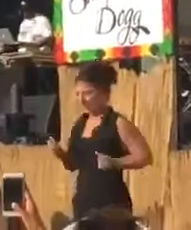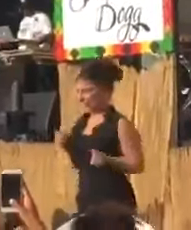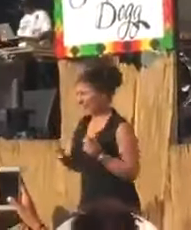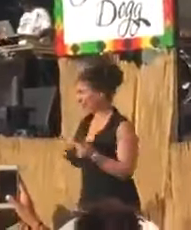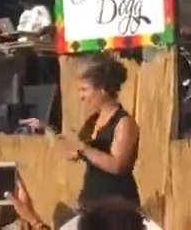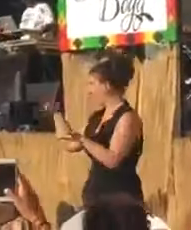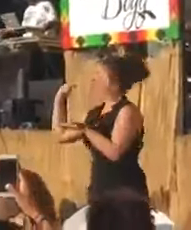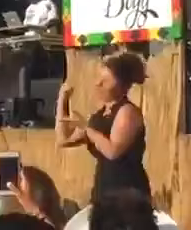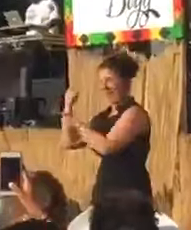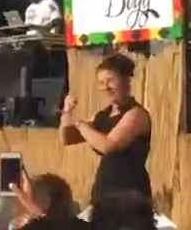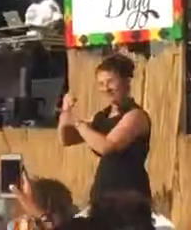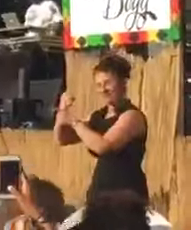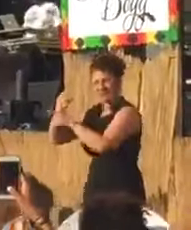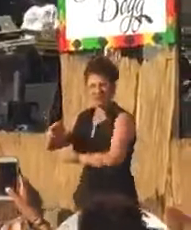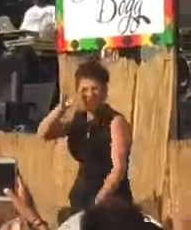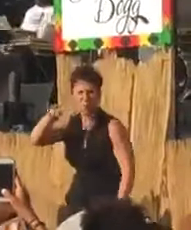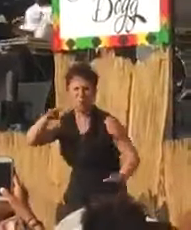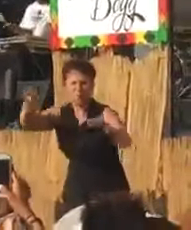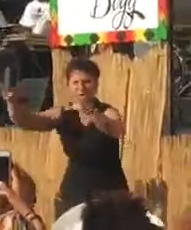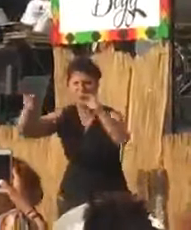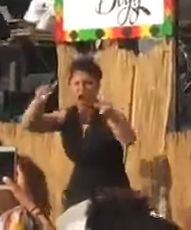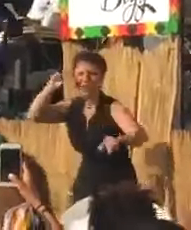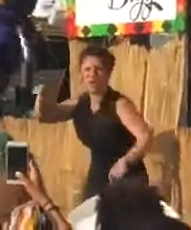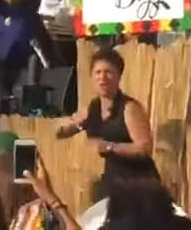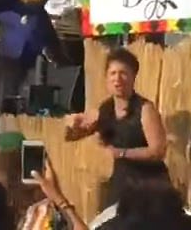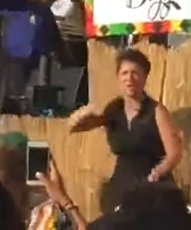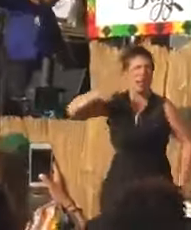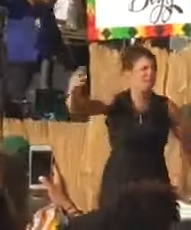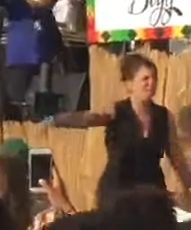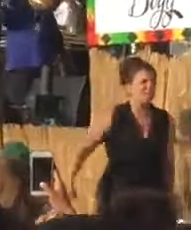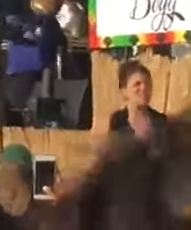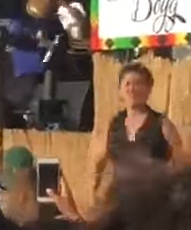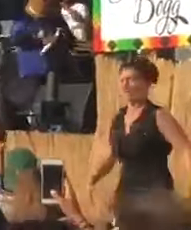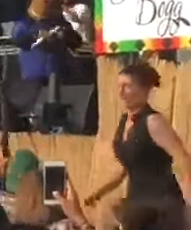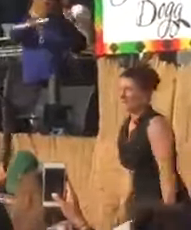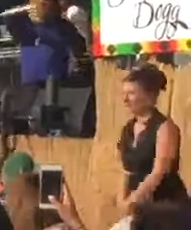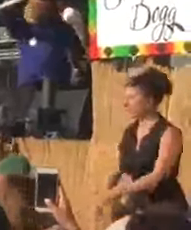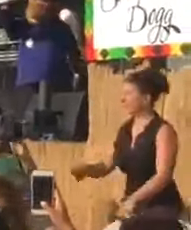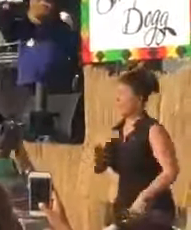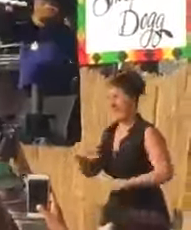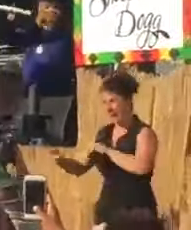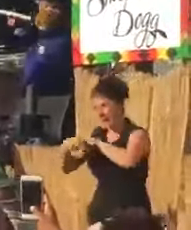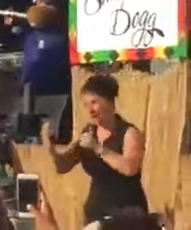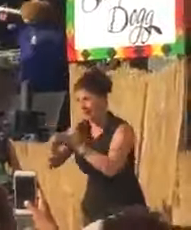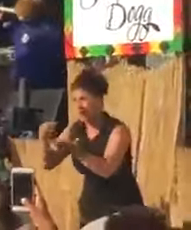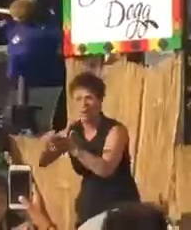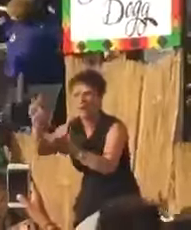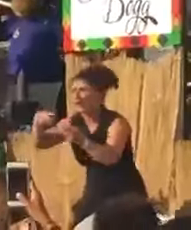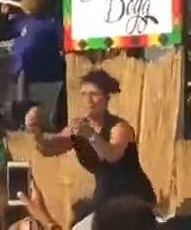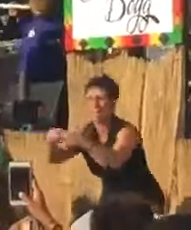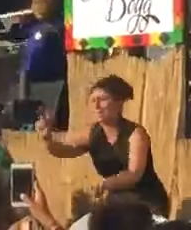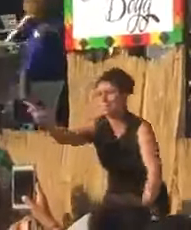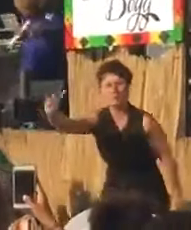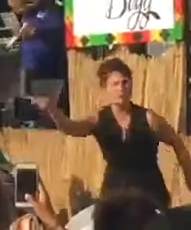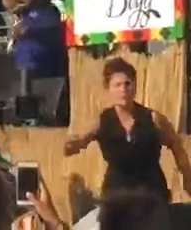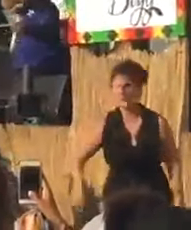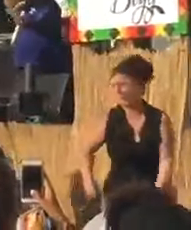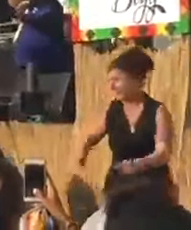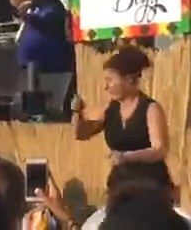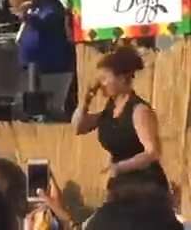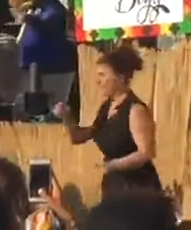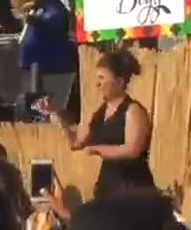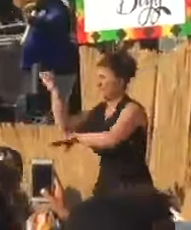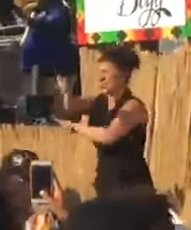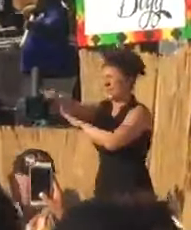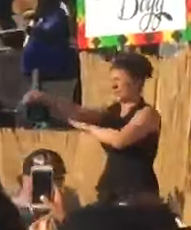been in pics and pictures. I don't know what you heard about me, but a bitch can't get a blood about me. I